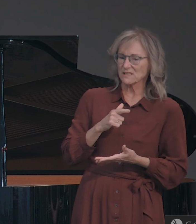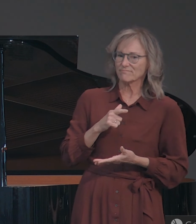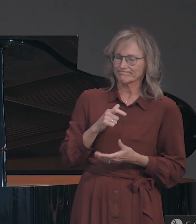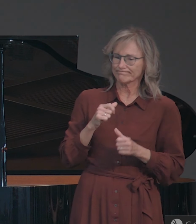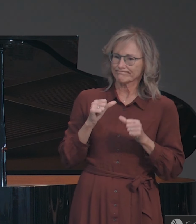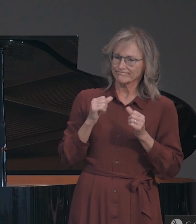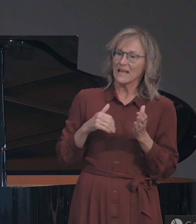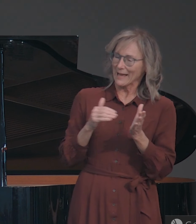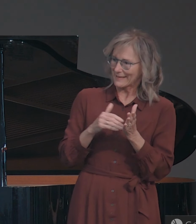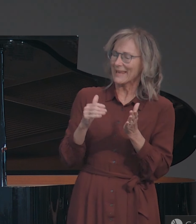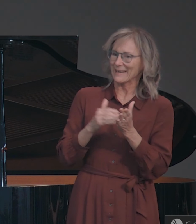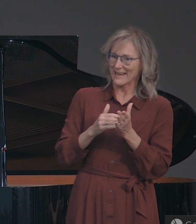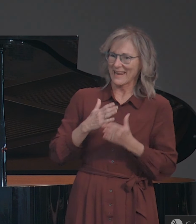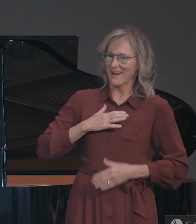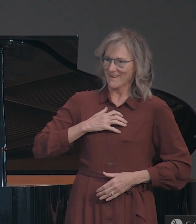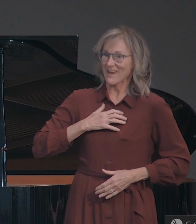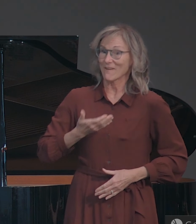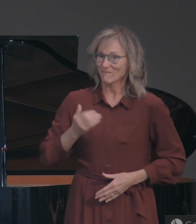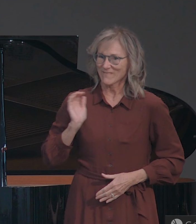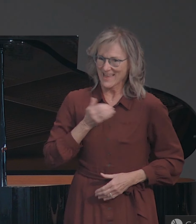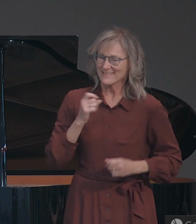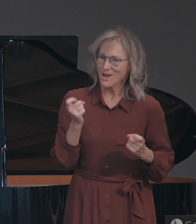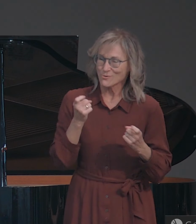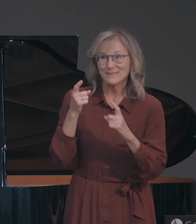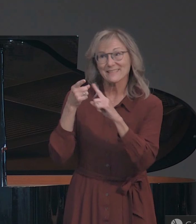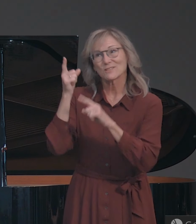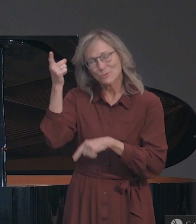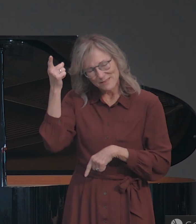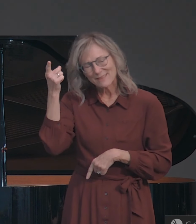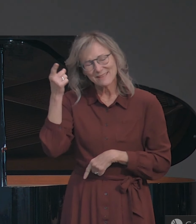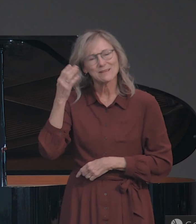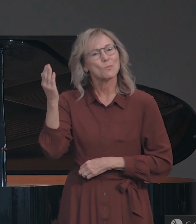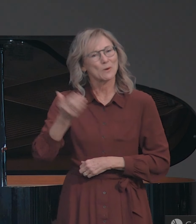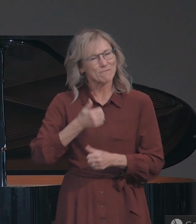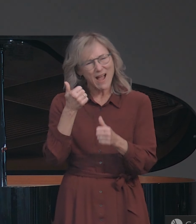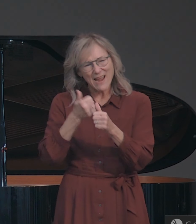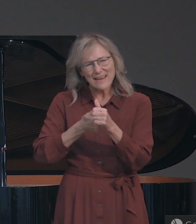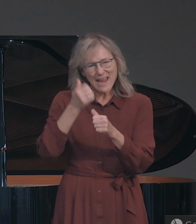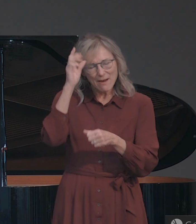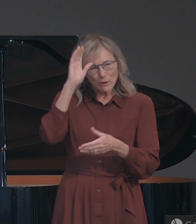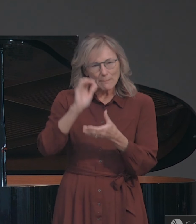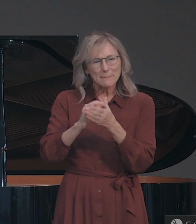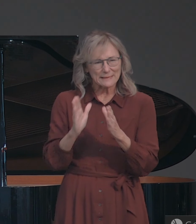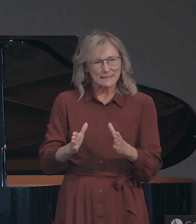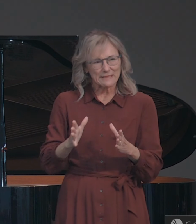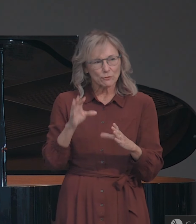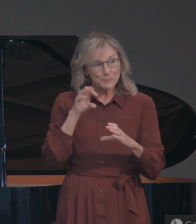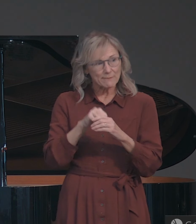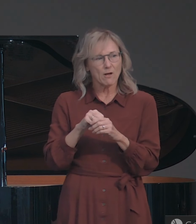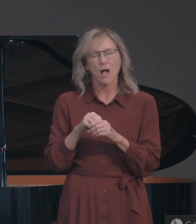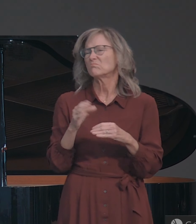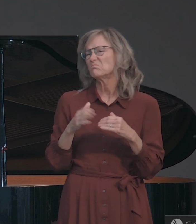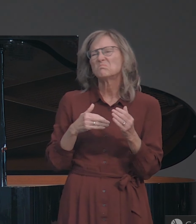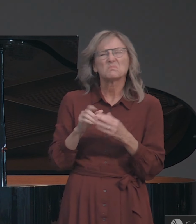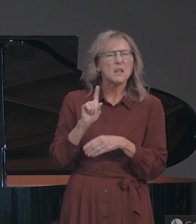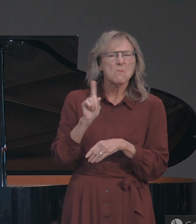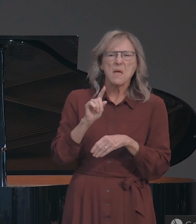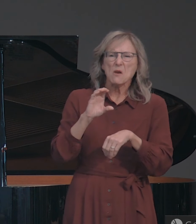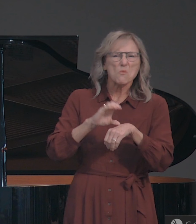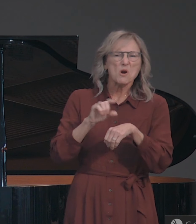begin, I want to invite everyone who's a believer in Christ to participate this morning, regardless of where you regularly go to